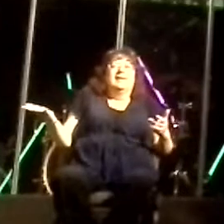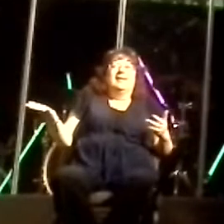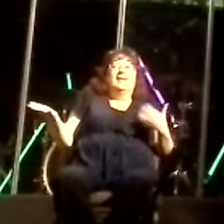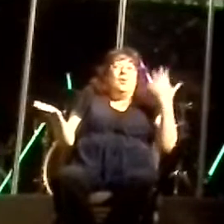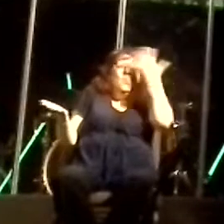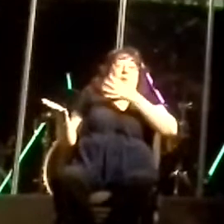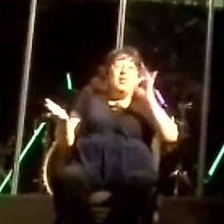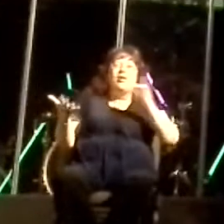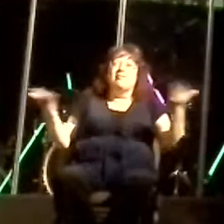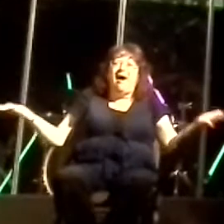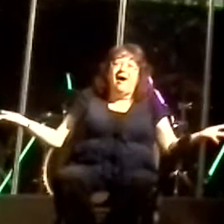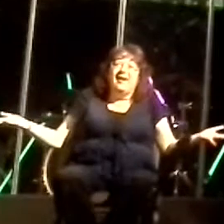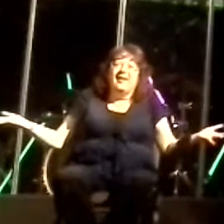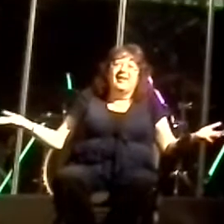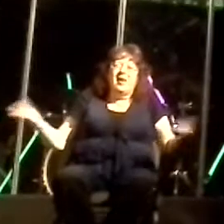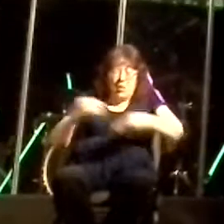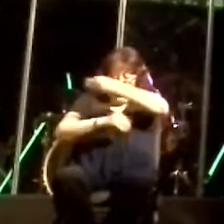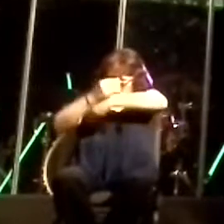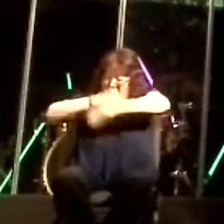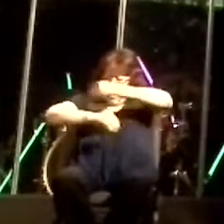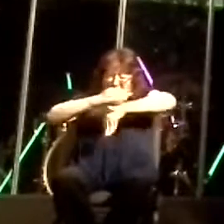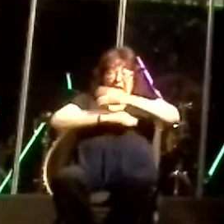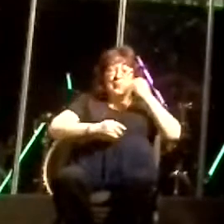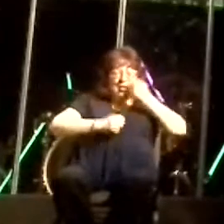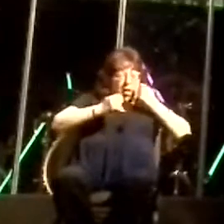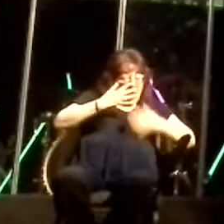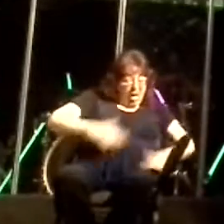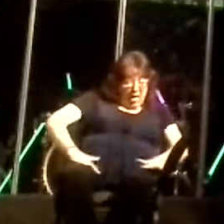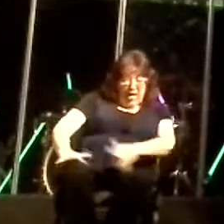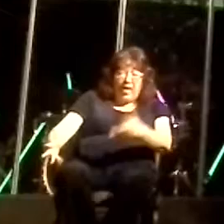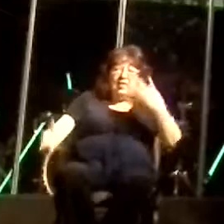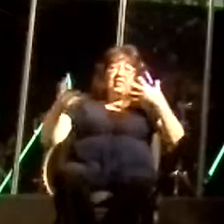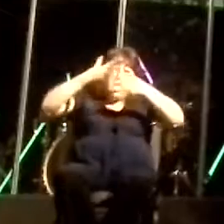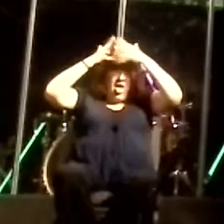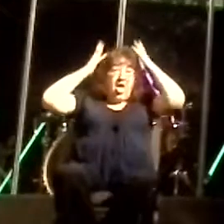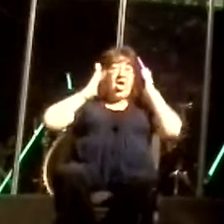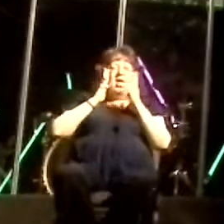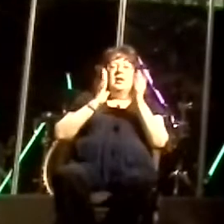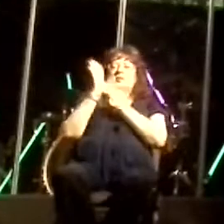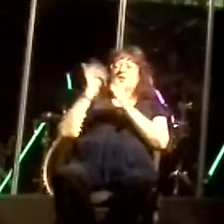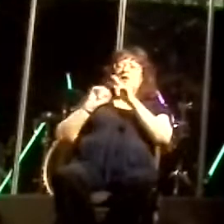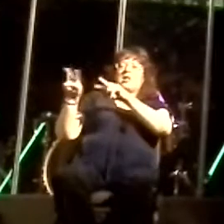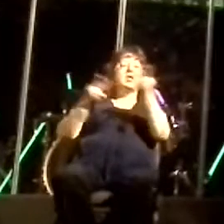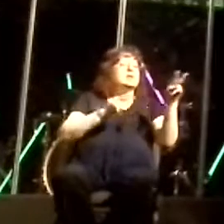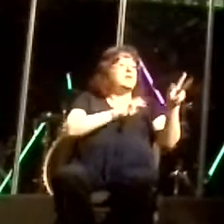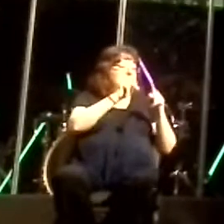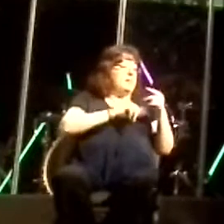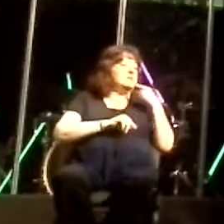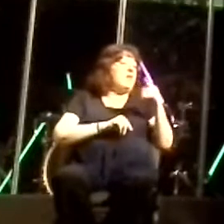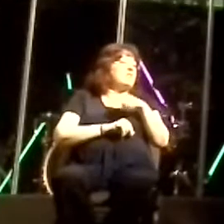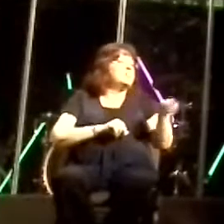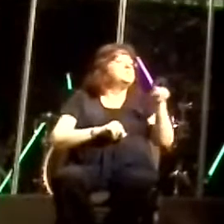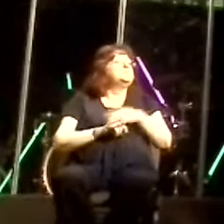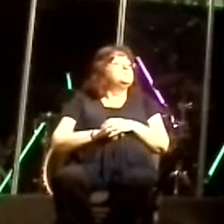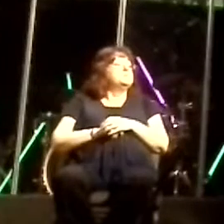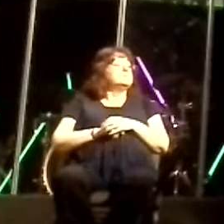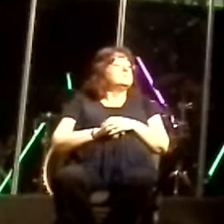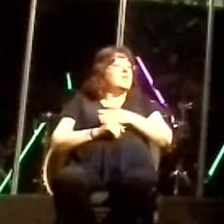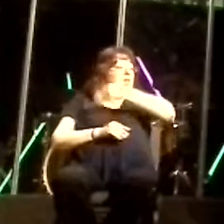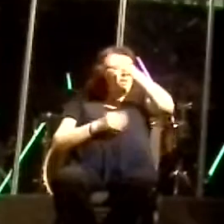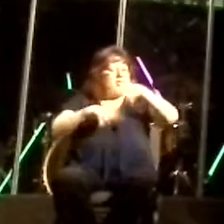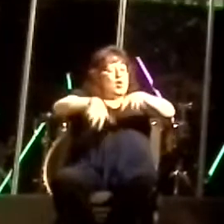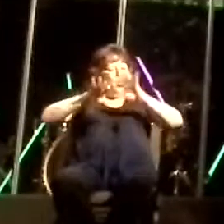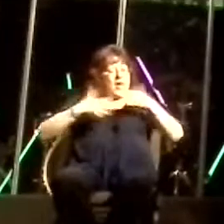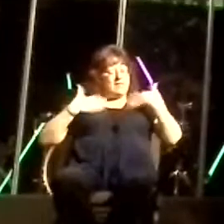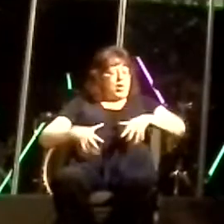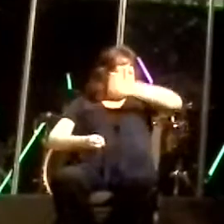like? Wrapped in strips of cloth. And Jesus looks at the people and he says this. He says, take off the